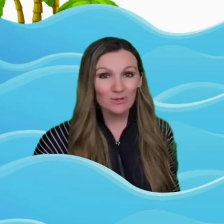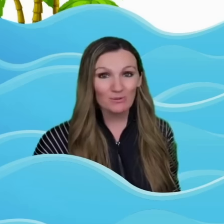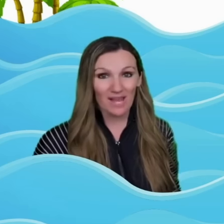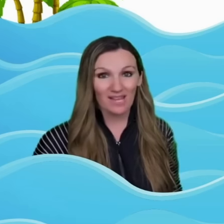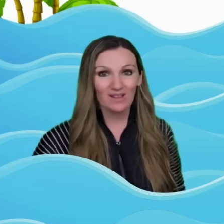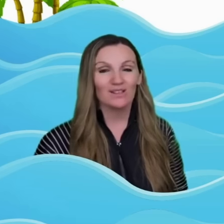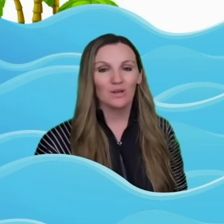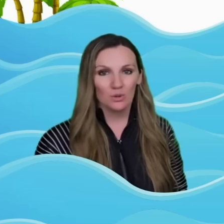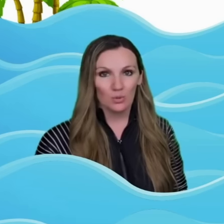whale?